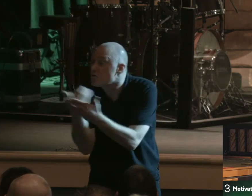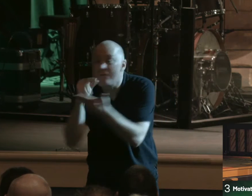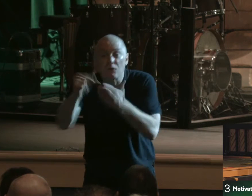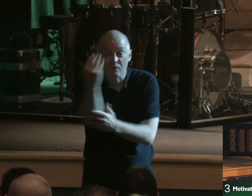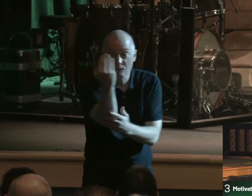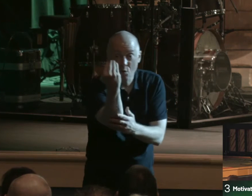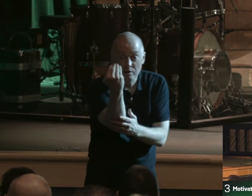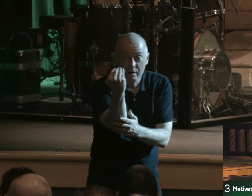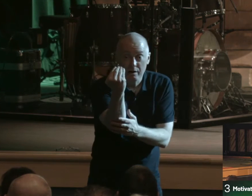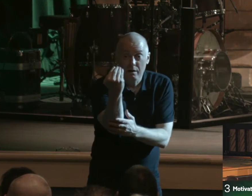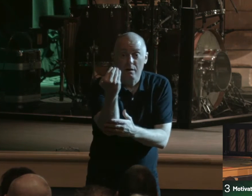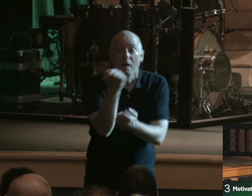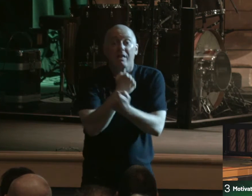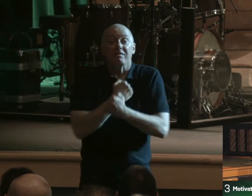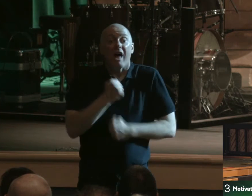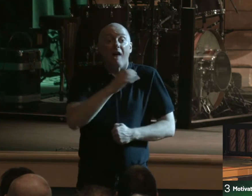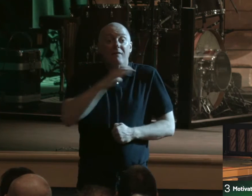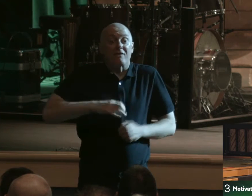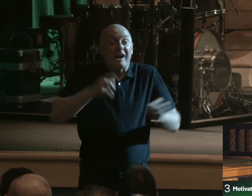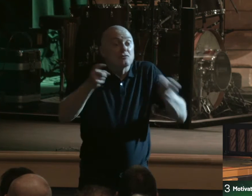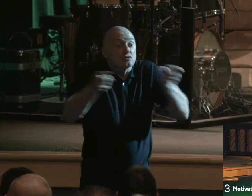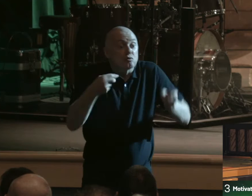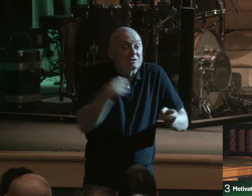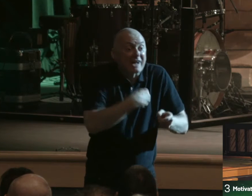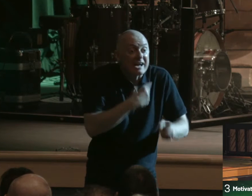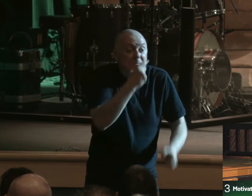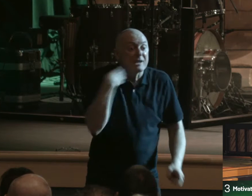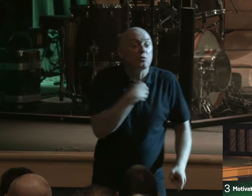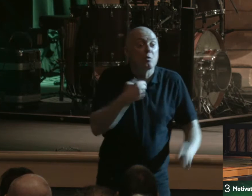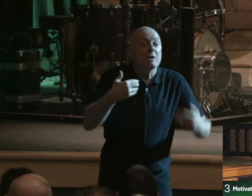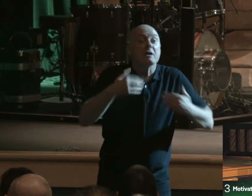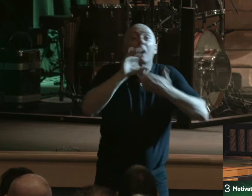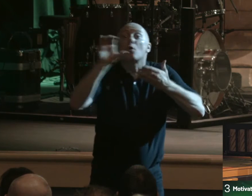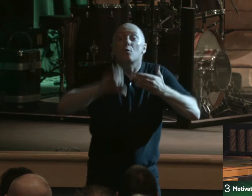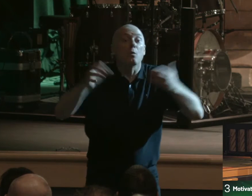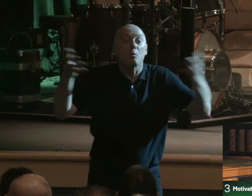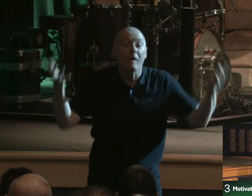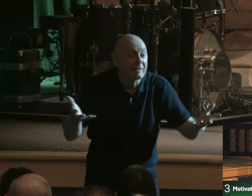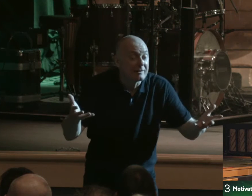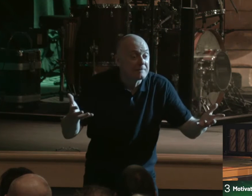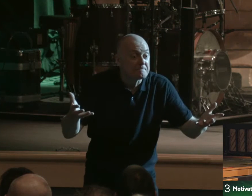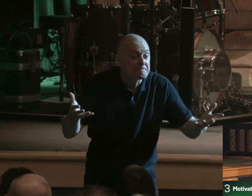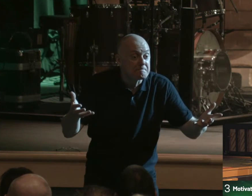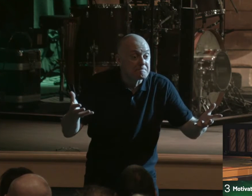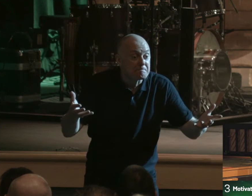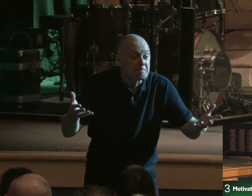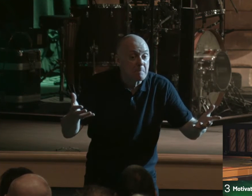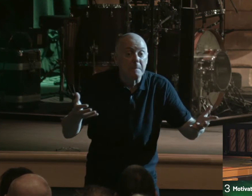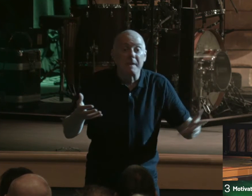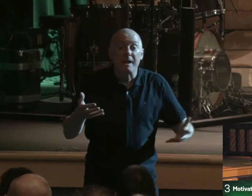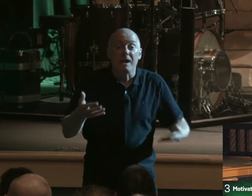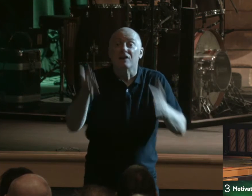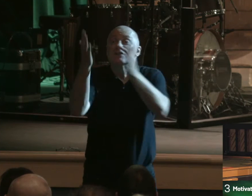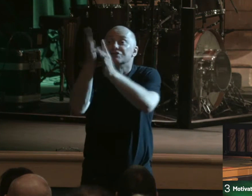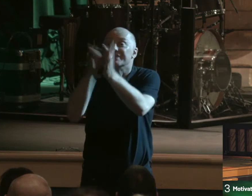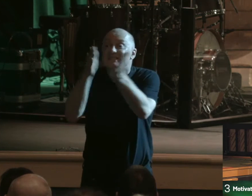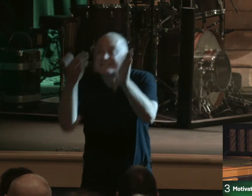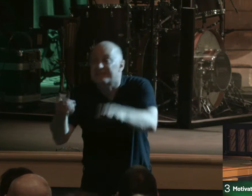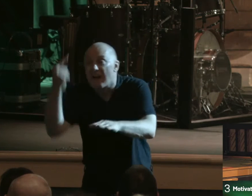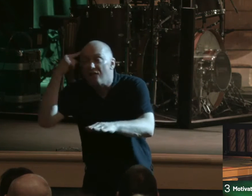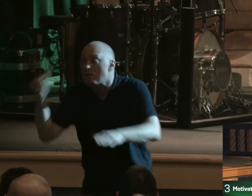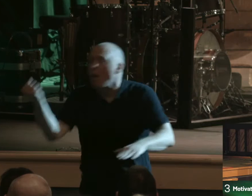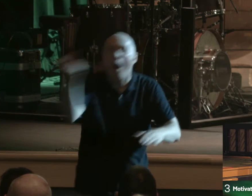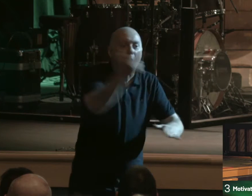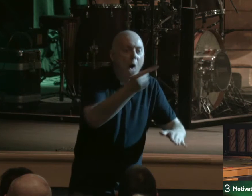14. For the love of Christ controls us because we have concluded this, that one has died for all,